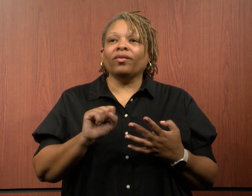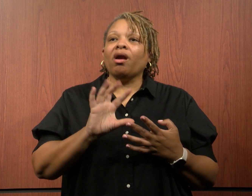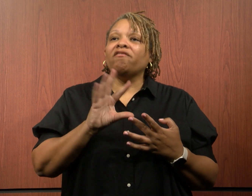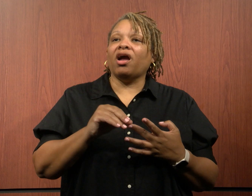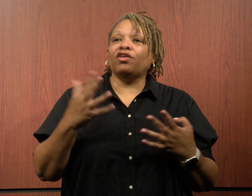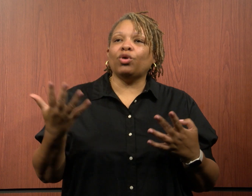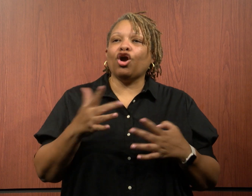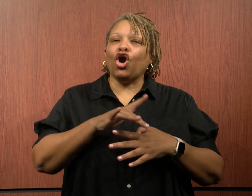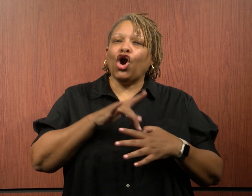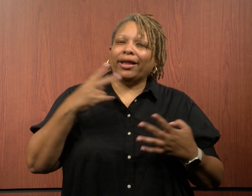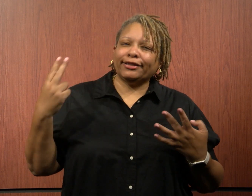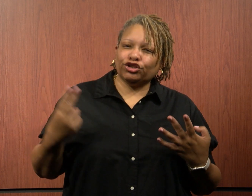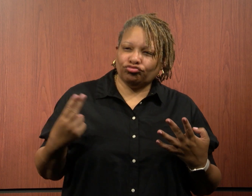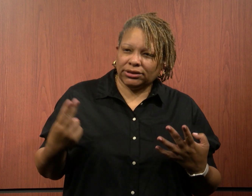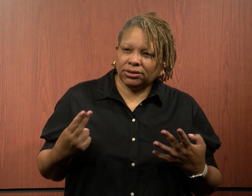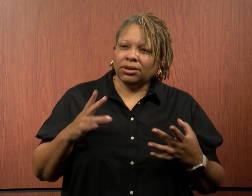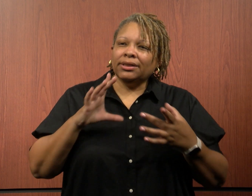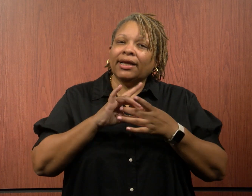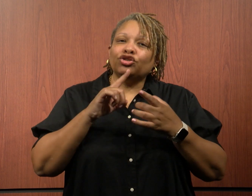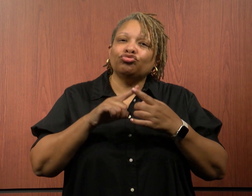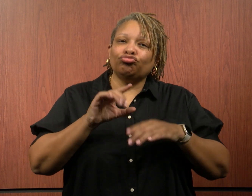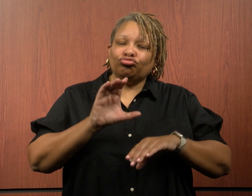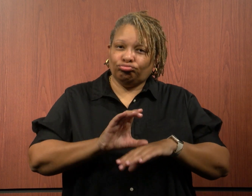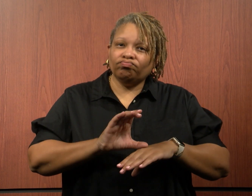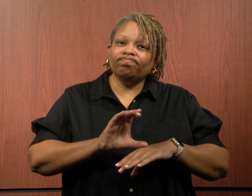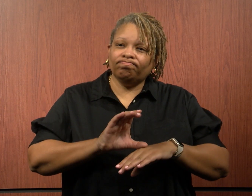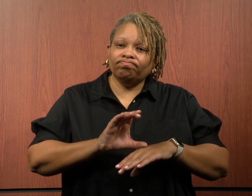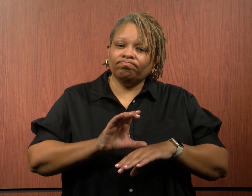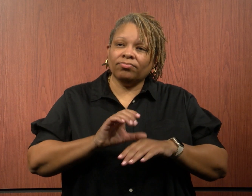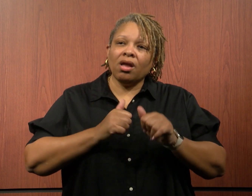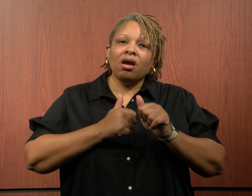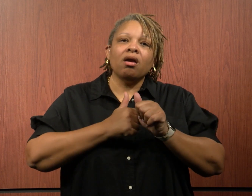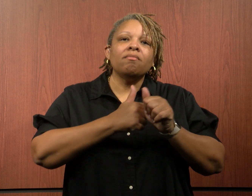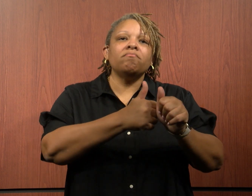Acts records the early history of the church as the gospel is carried by the apostles from